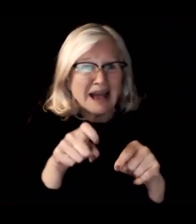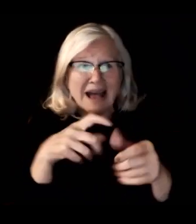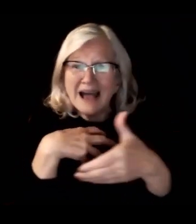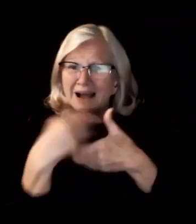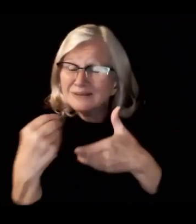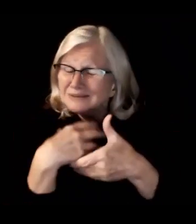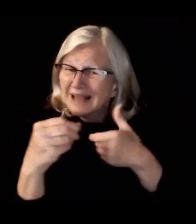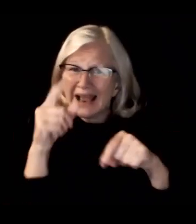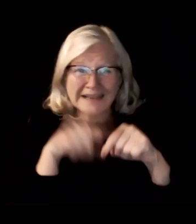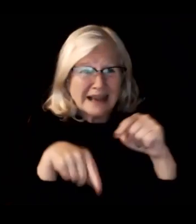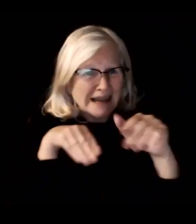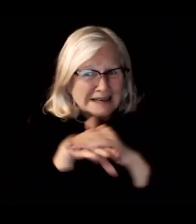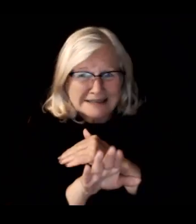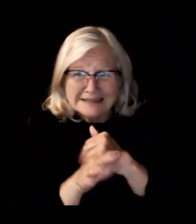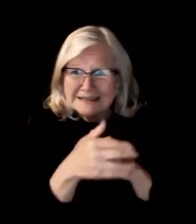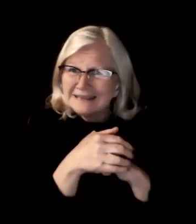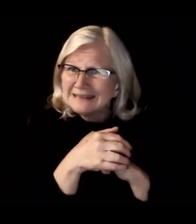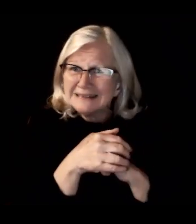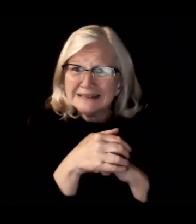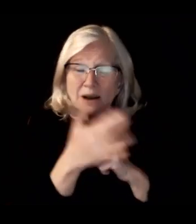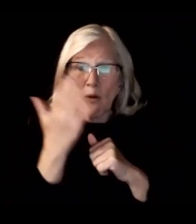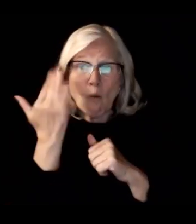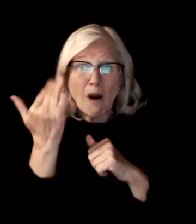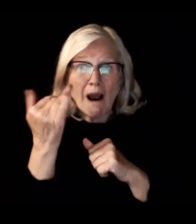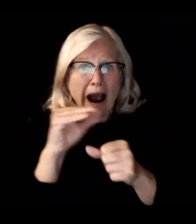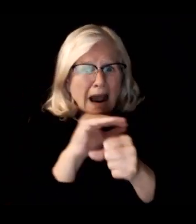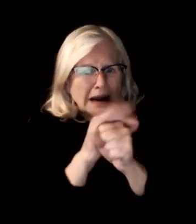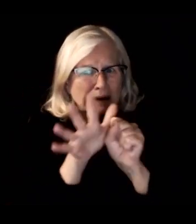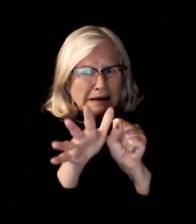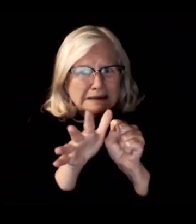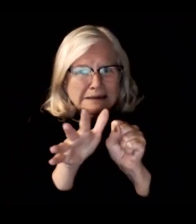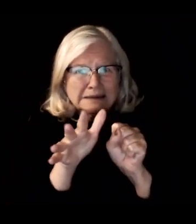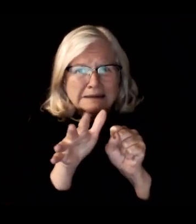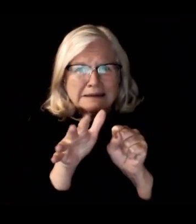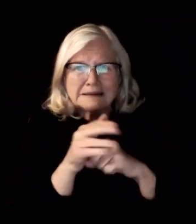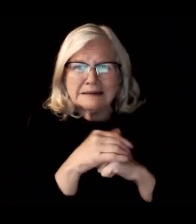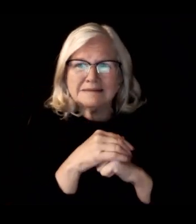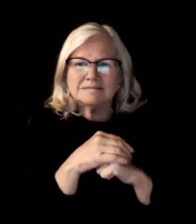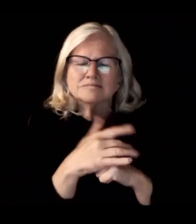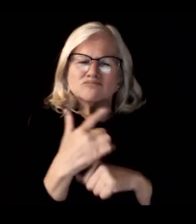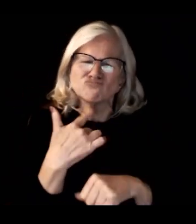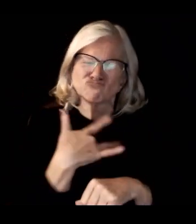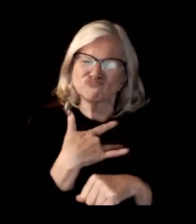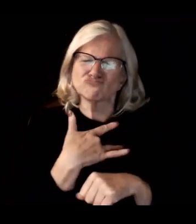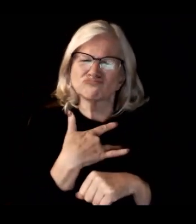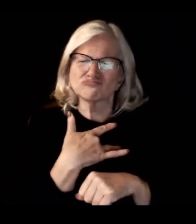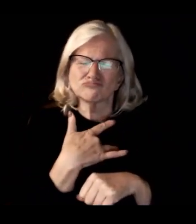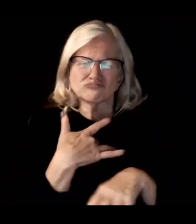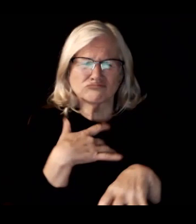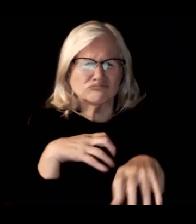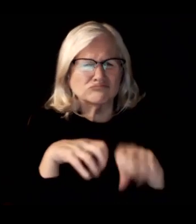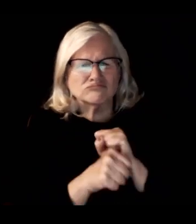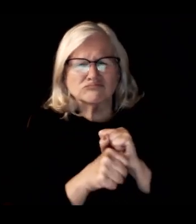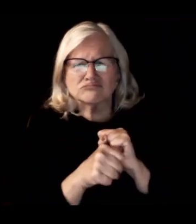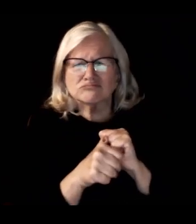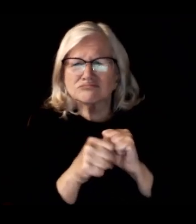of the coronavirus. It was hurtful not to see our mom in person, and she didn't understand